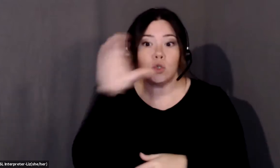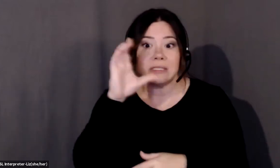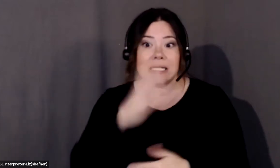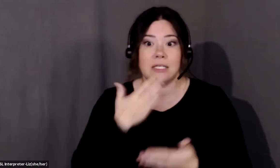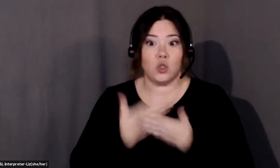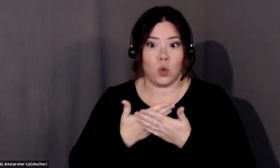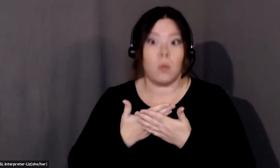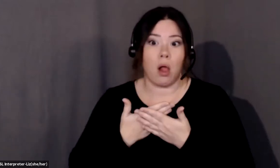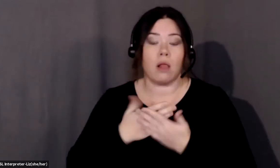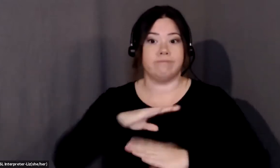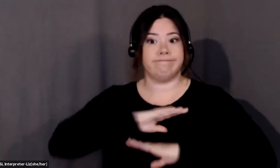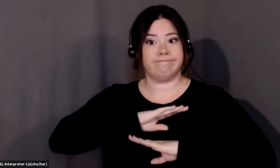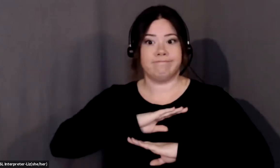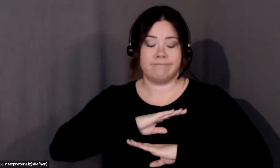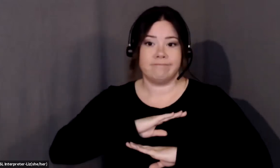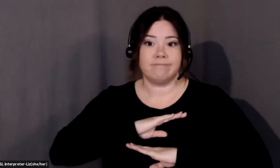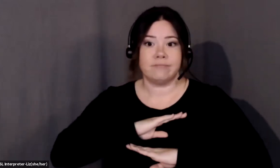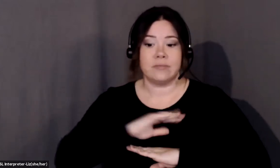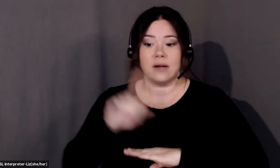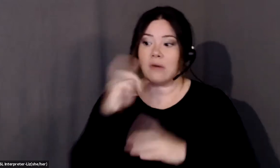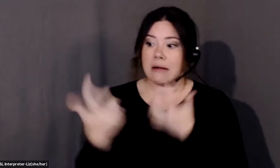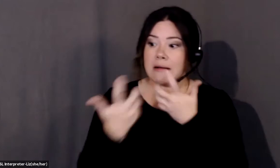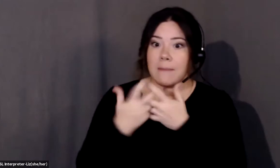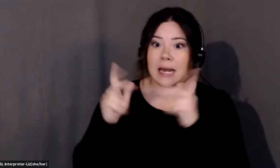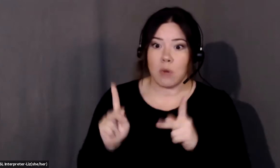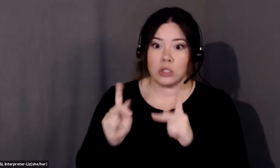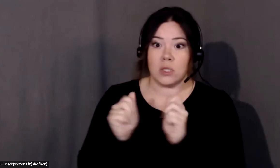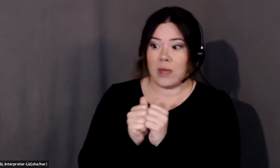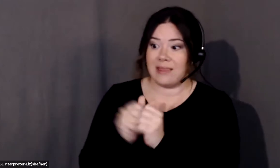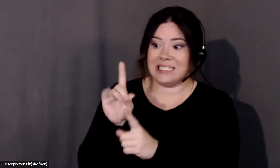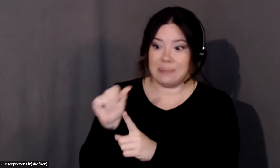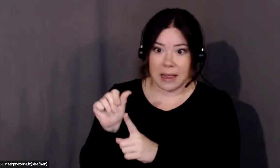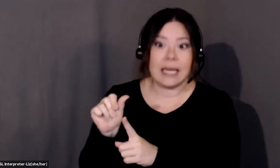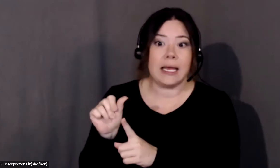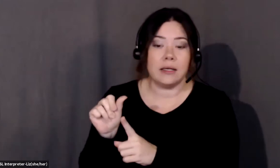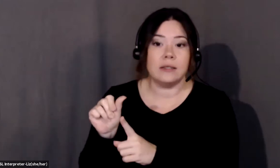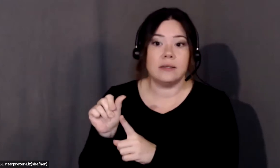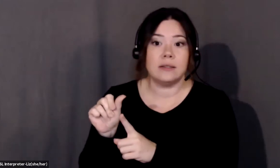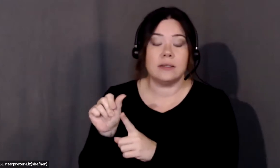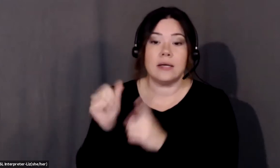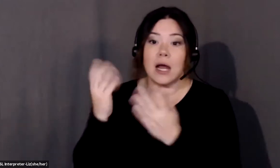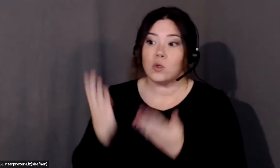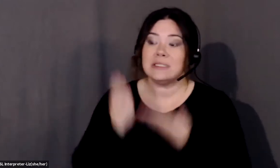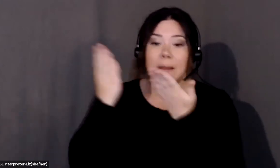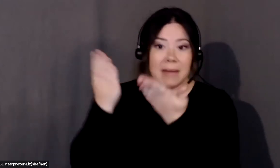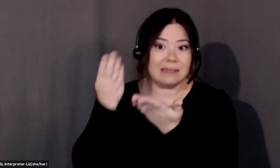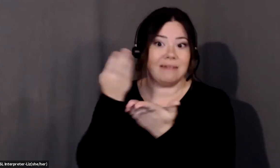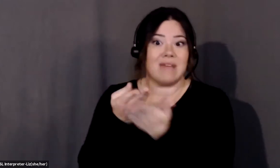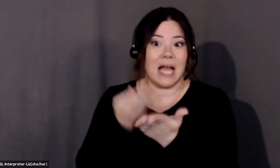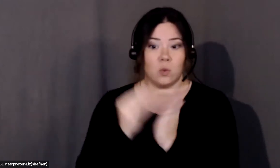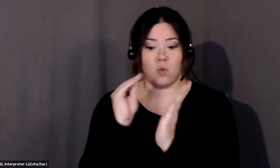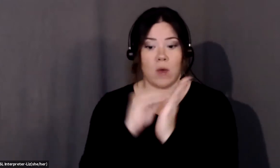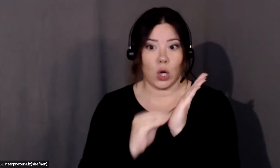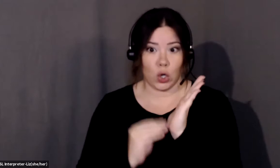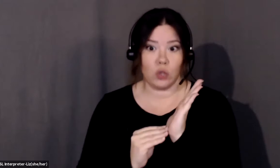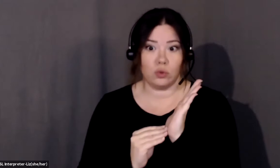reasonably accommodating a person with a disability and to submit a factual record indicating that